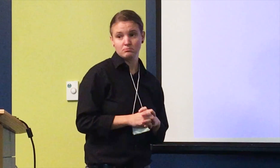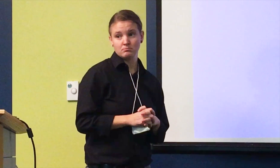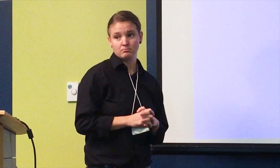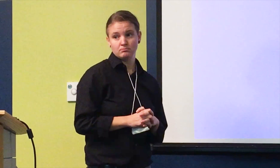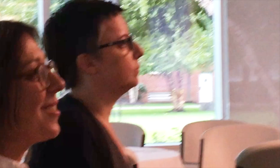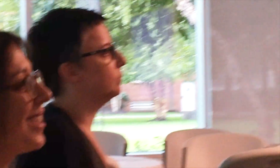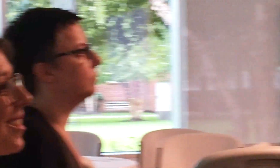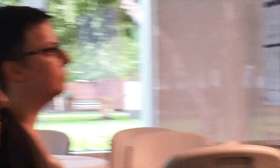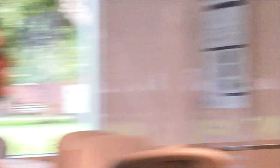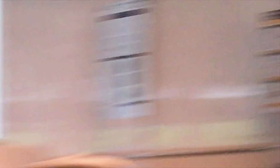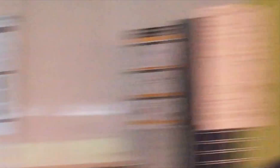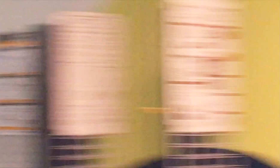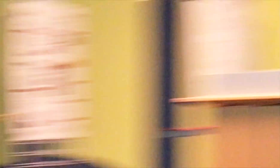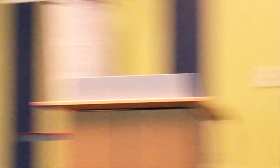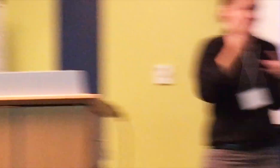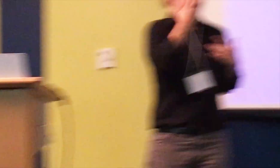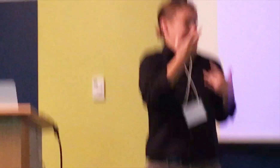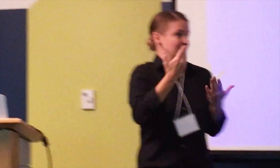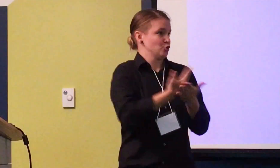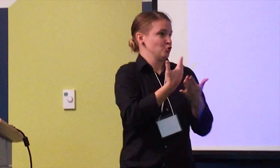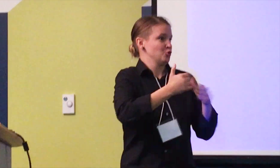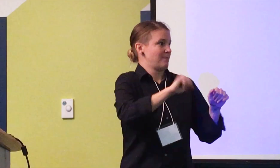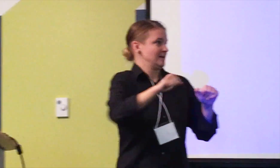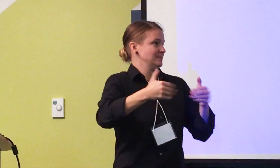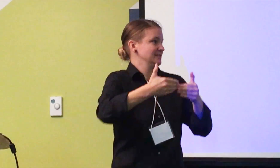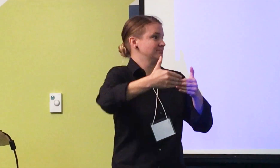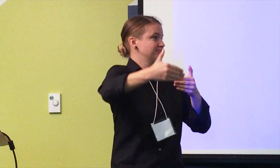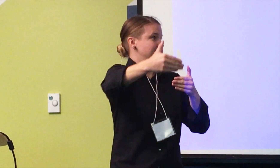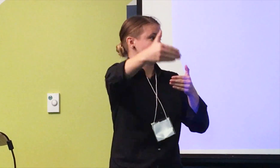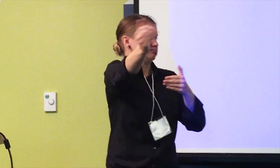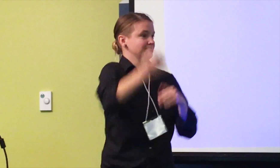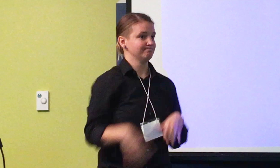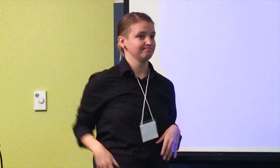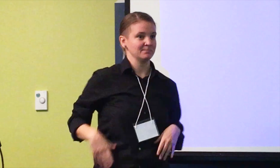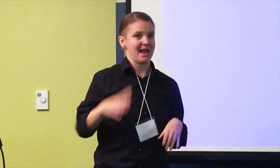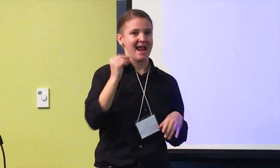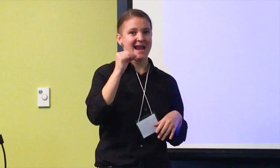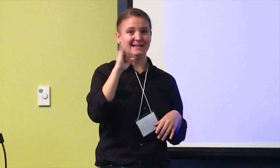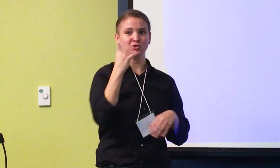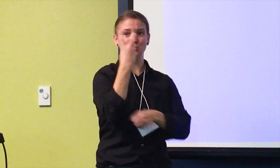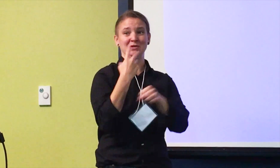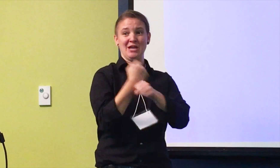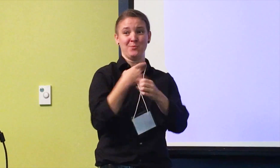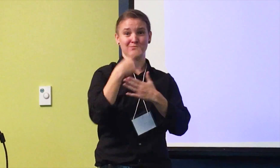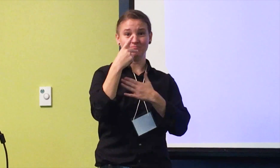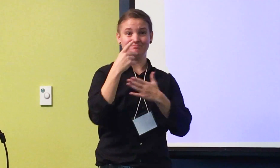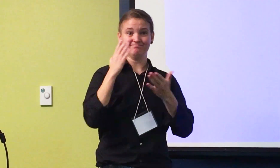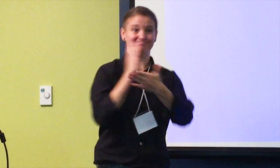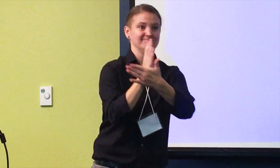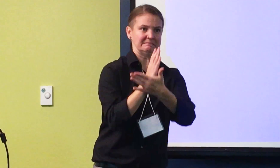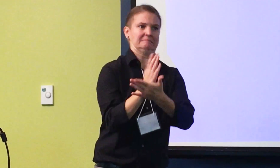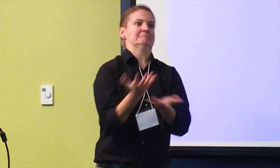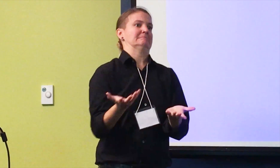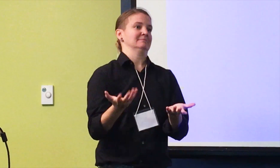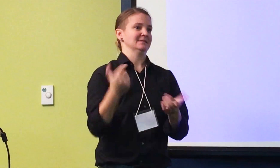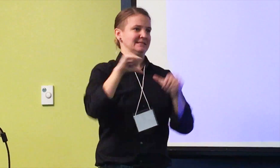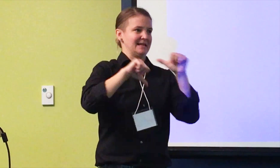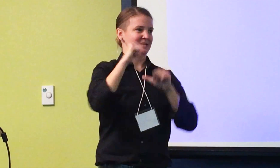well? We're very excited to be engaged in this new partnership with new possibilities. And we have 2 years